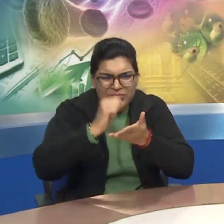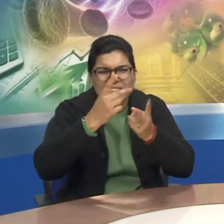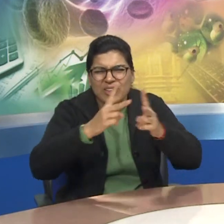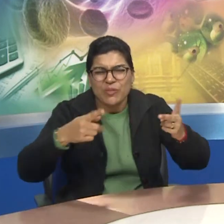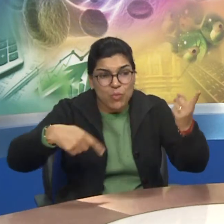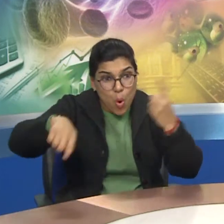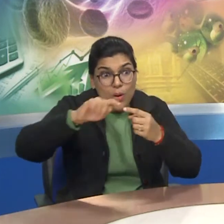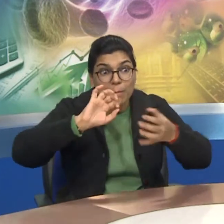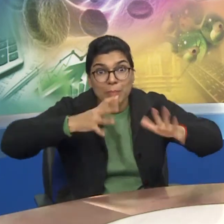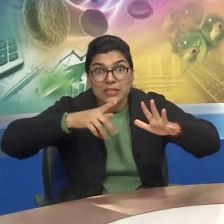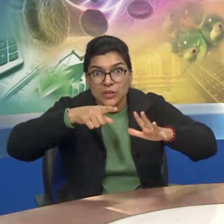and